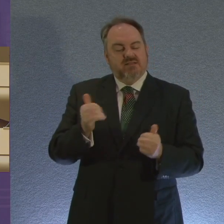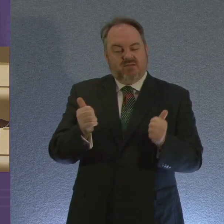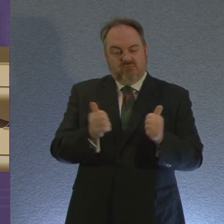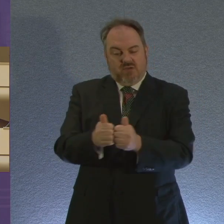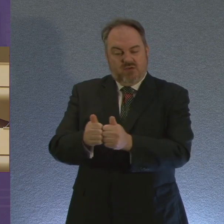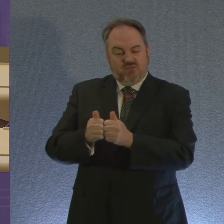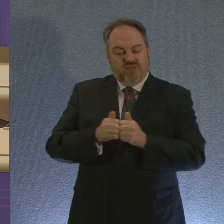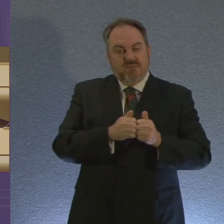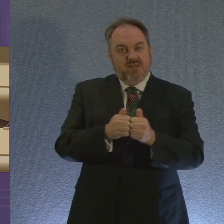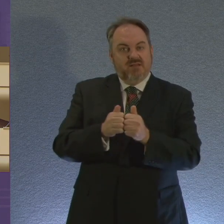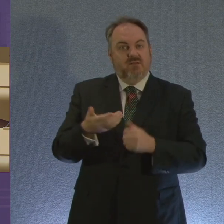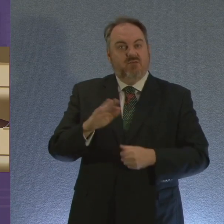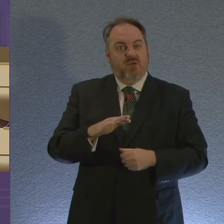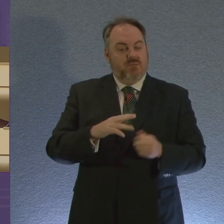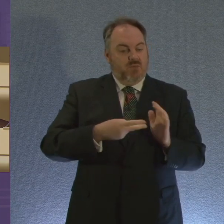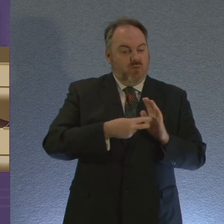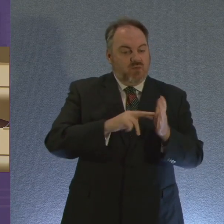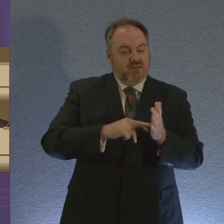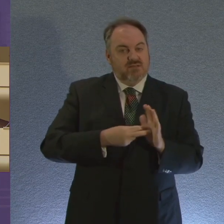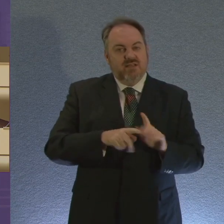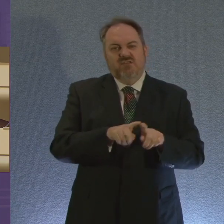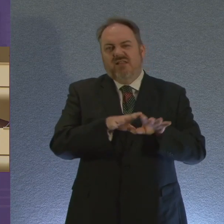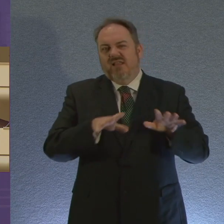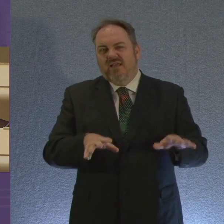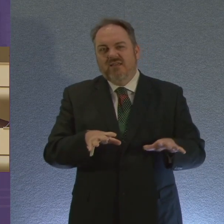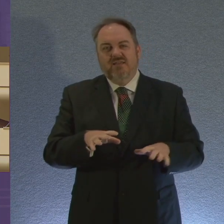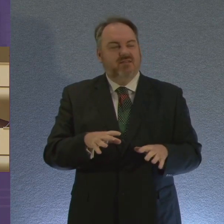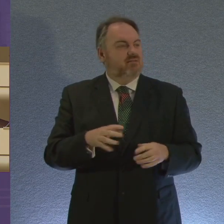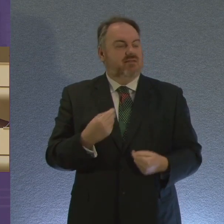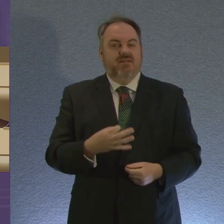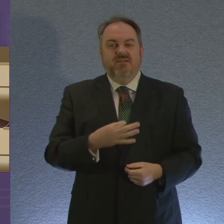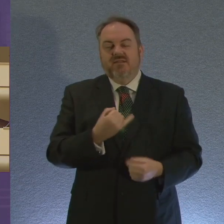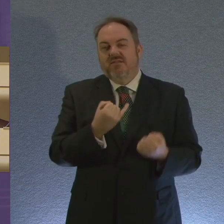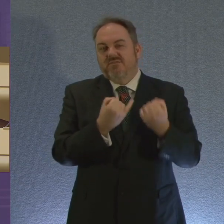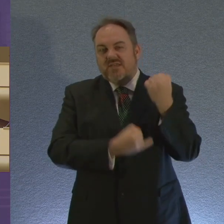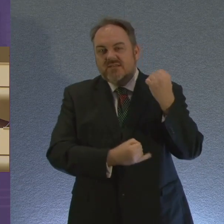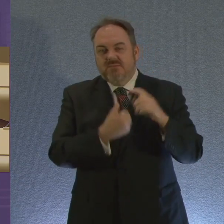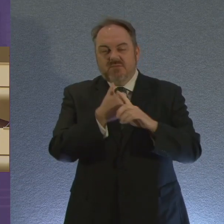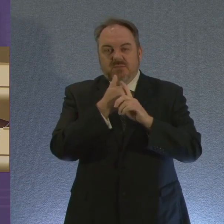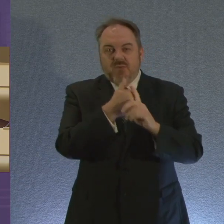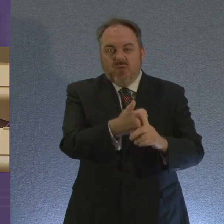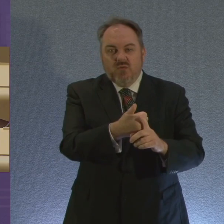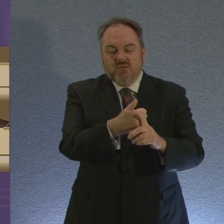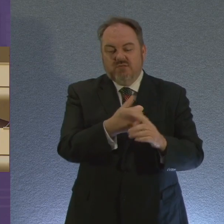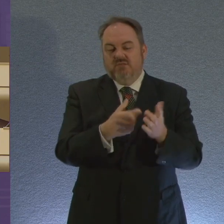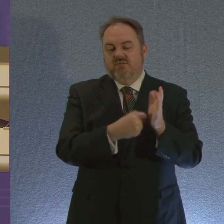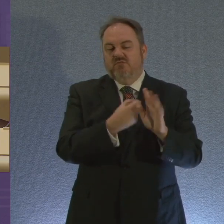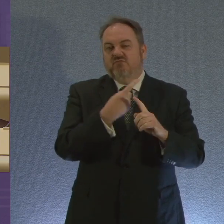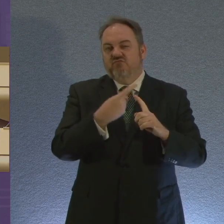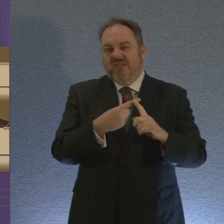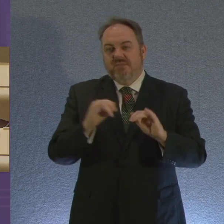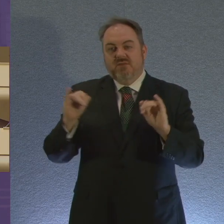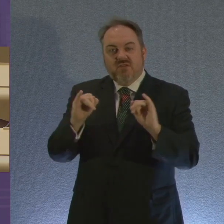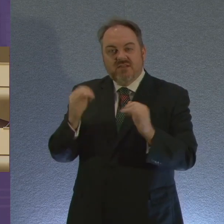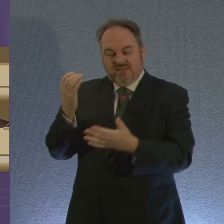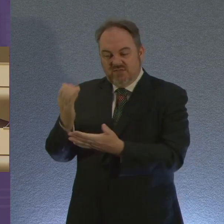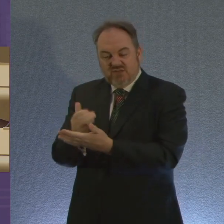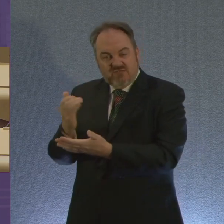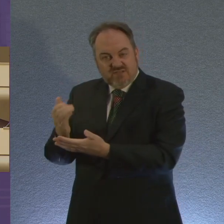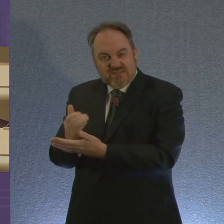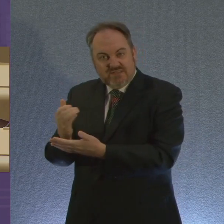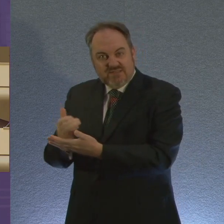organisations like Victim Support and Rape Crisis Scotland, but also among key figures and key